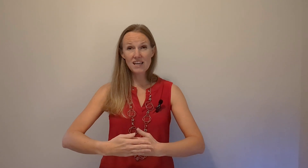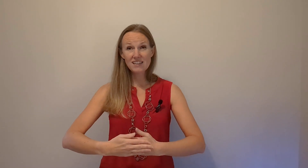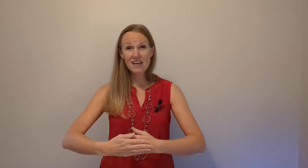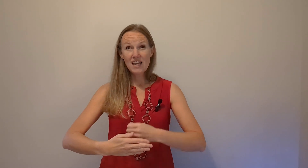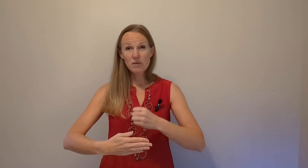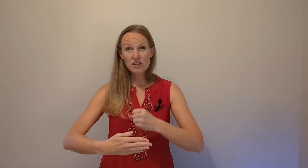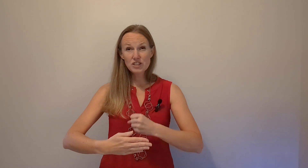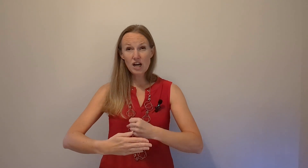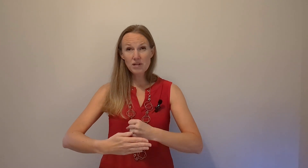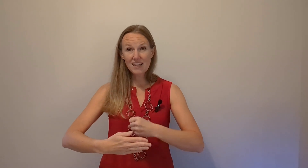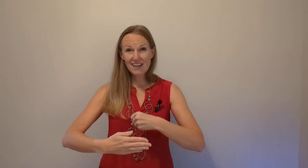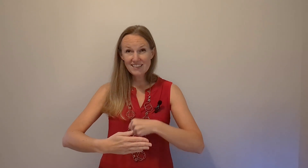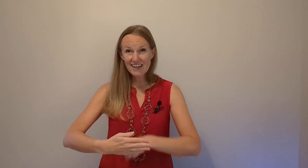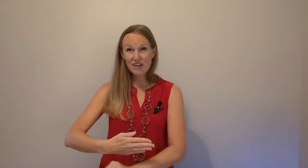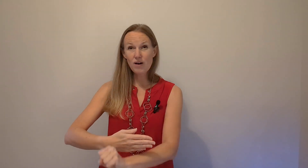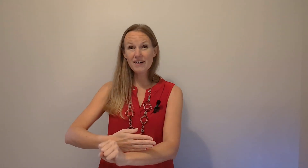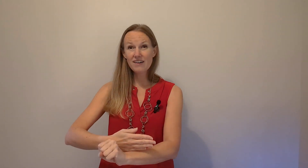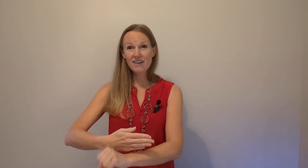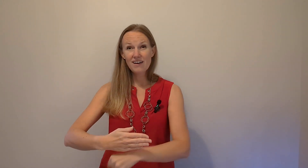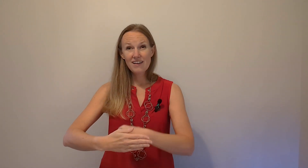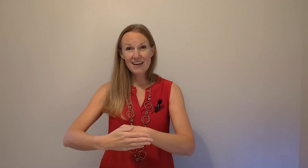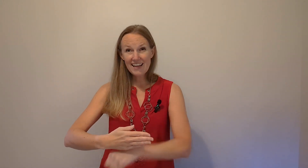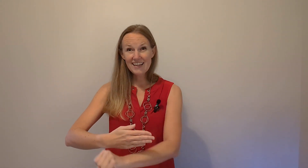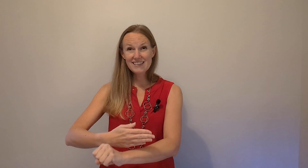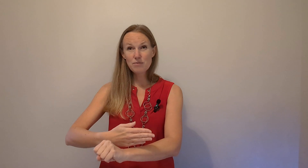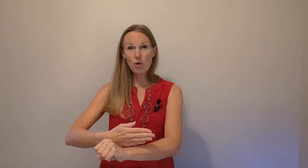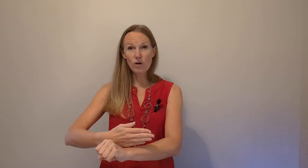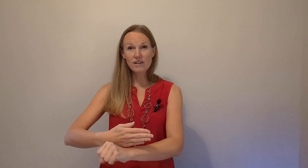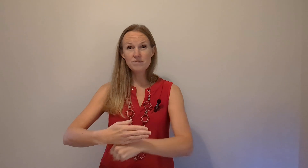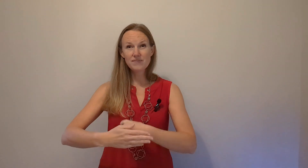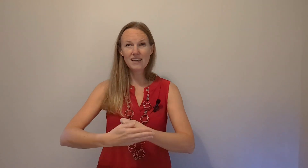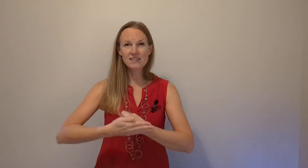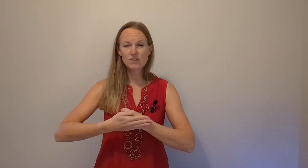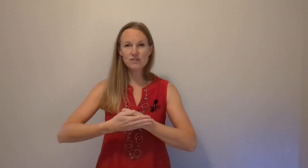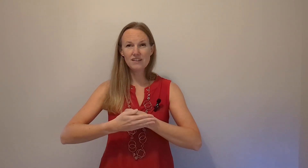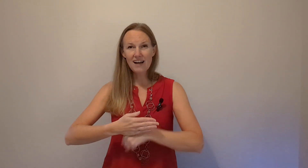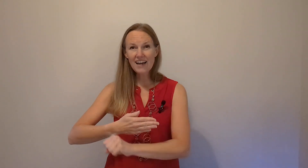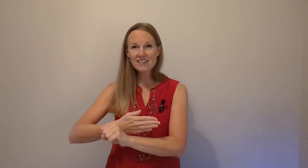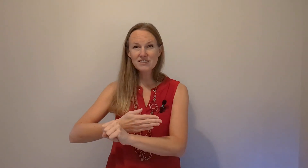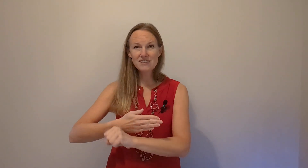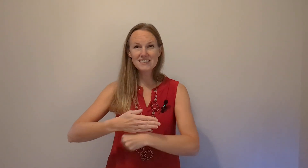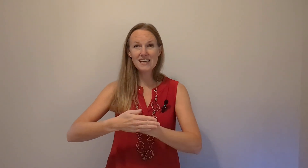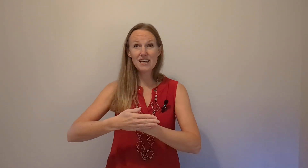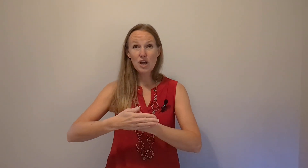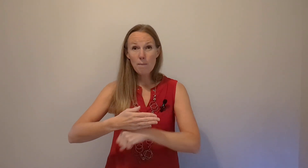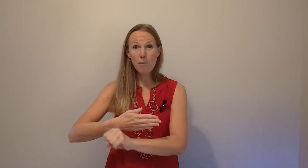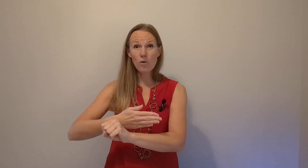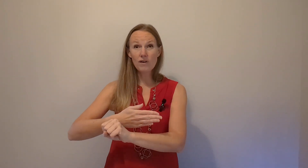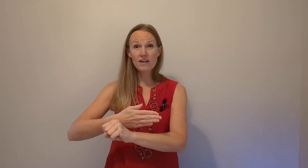hand, and with your dominant hand, you kind of go under that hand, born. Okay, so I'll do it a little higher so you can see it, born.